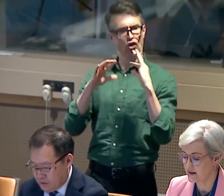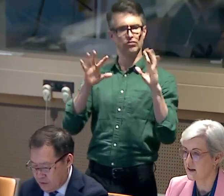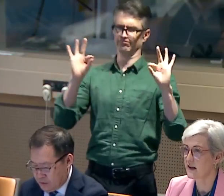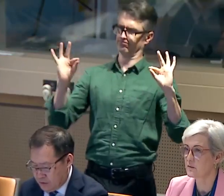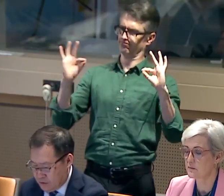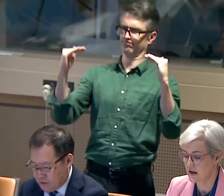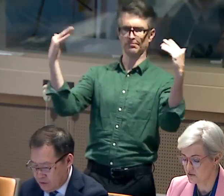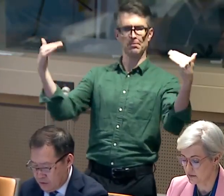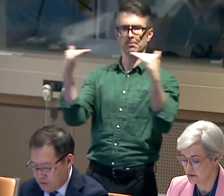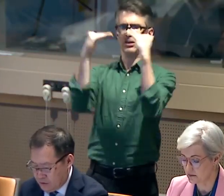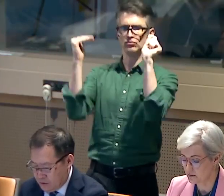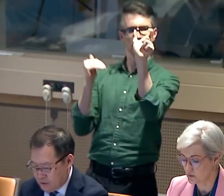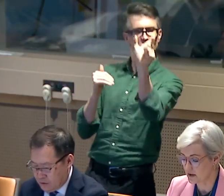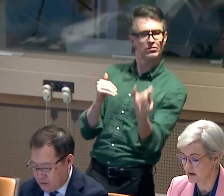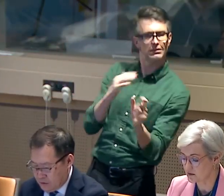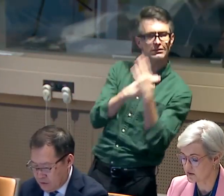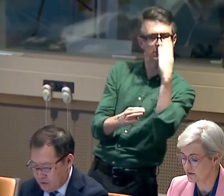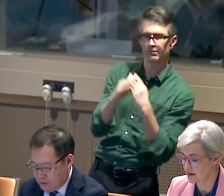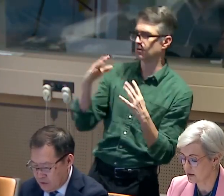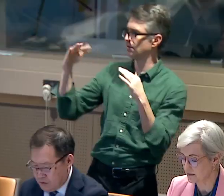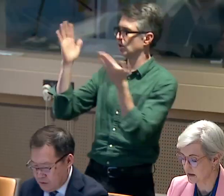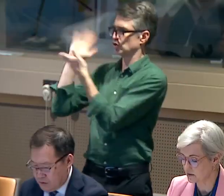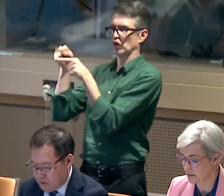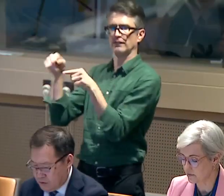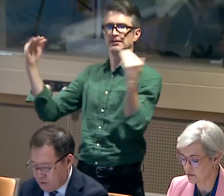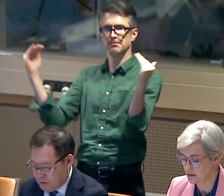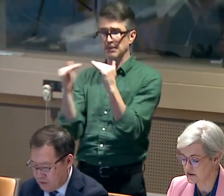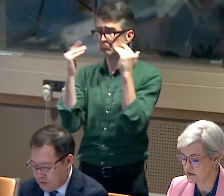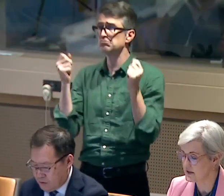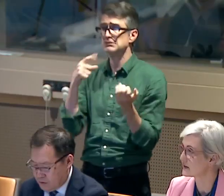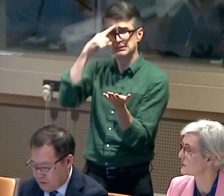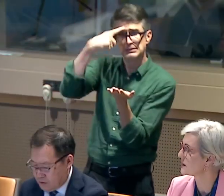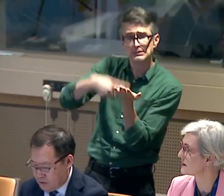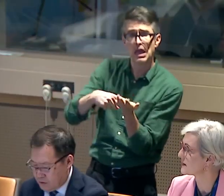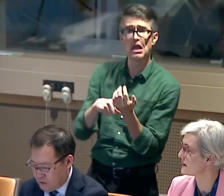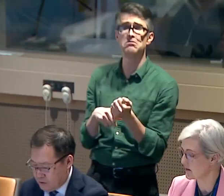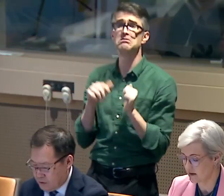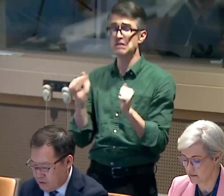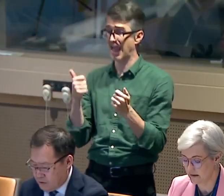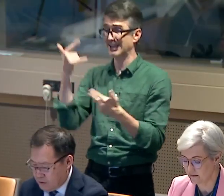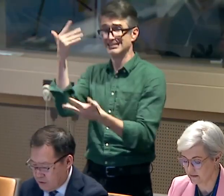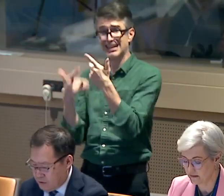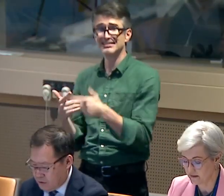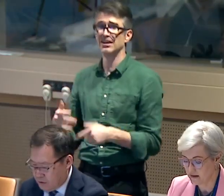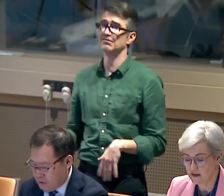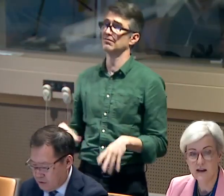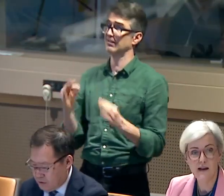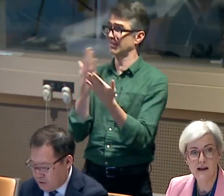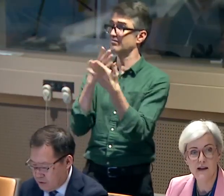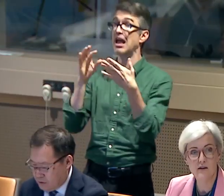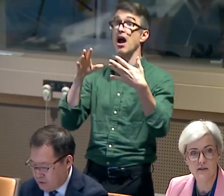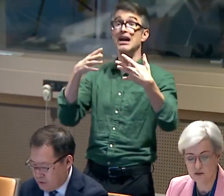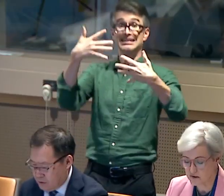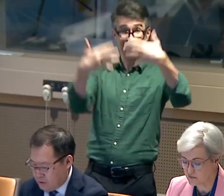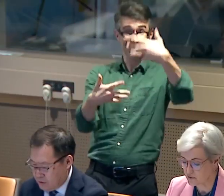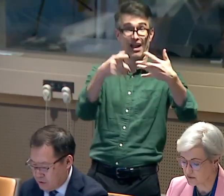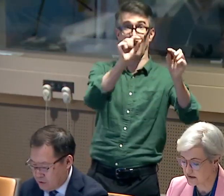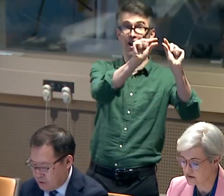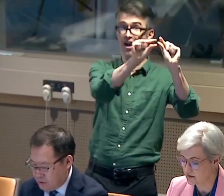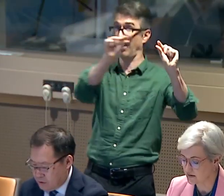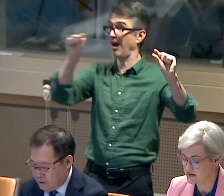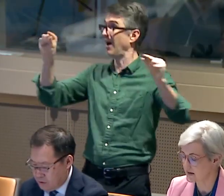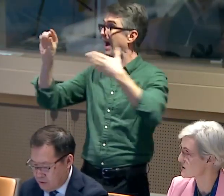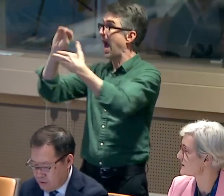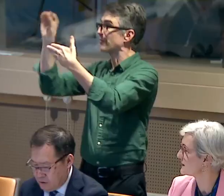access, and measurable, more inclusive development outcomes for persons with disabilities and their families. I look very much